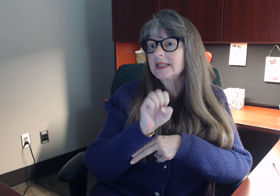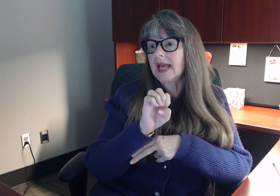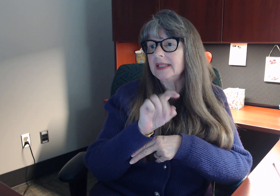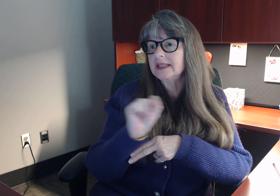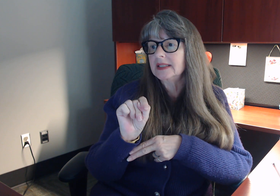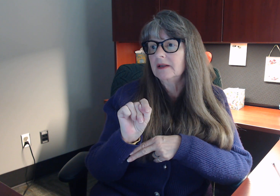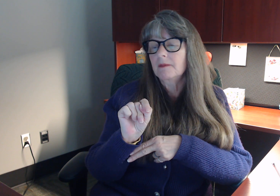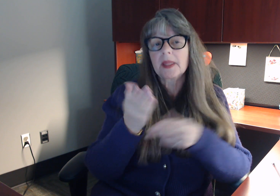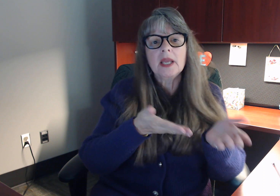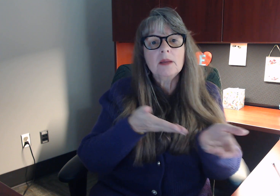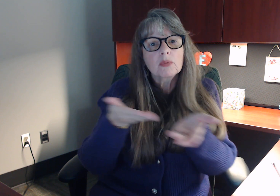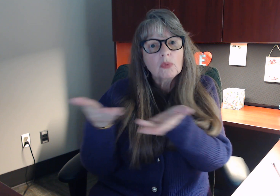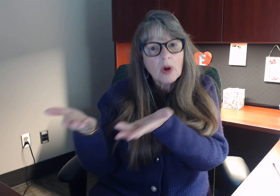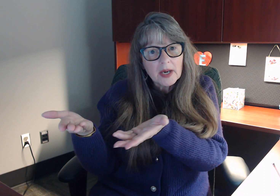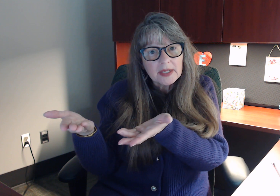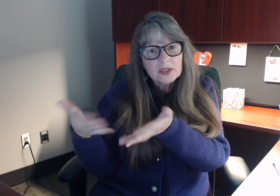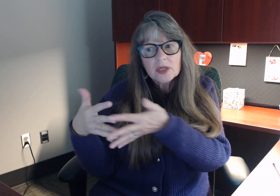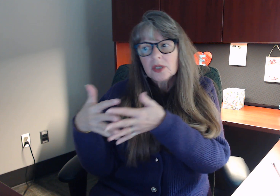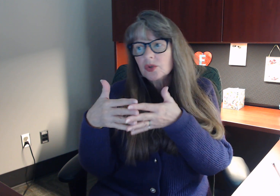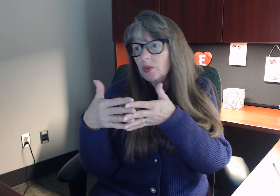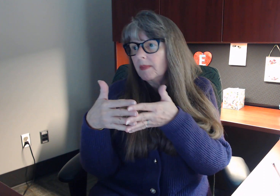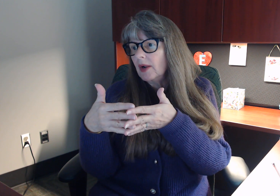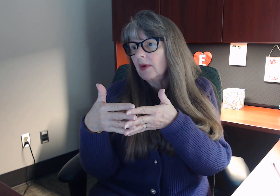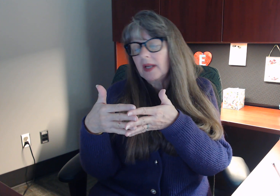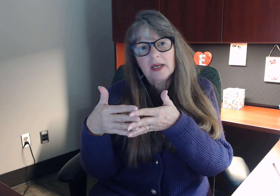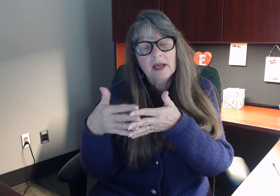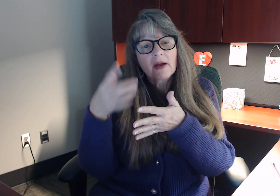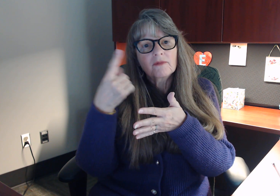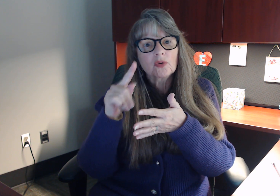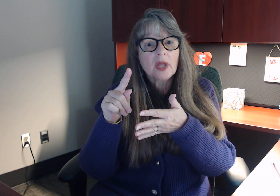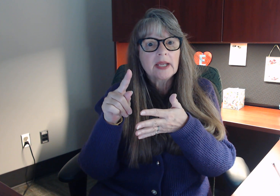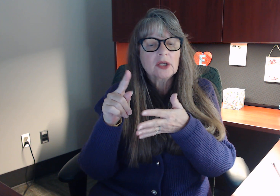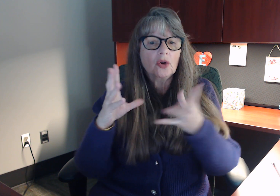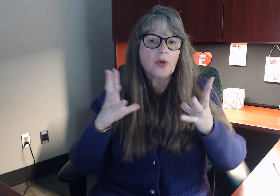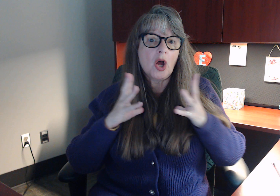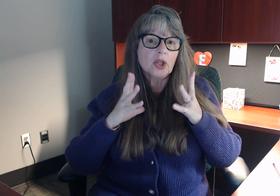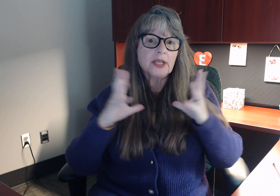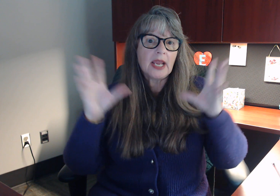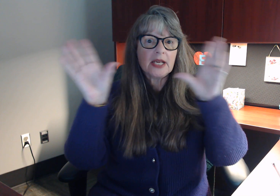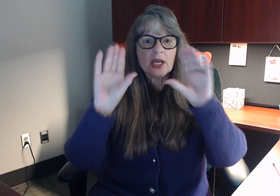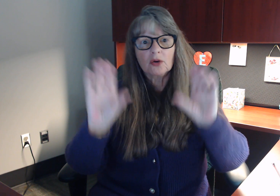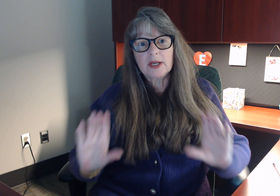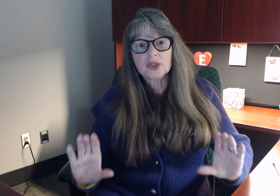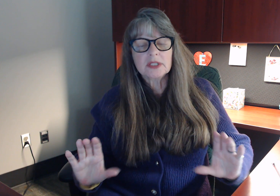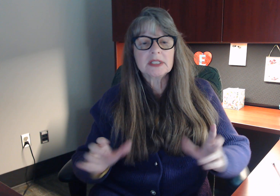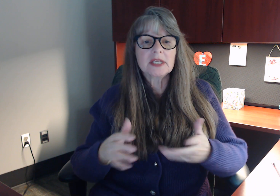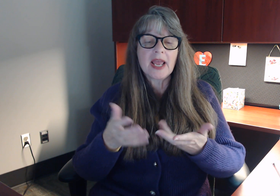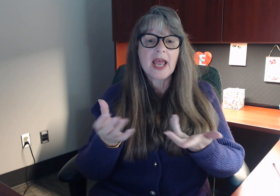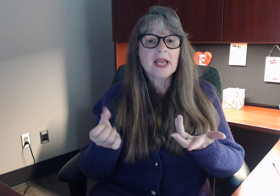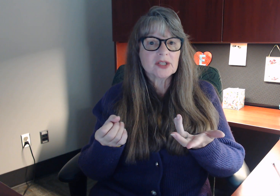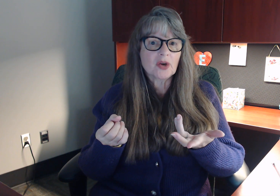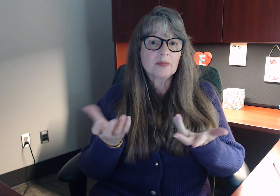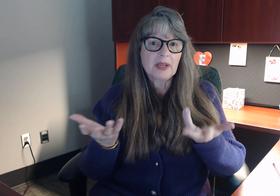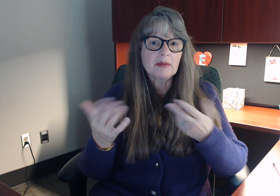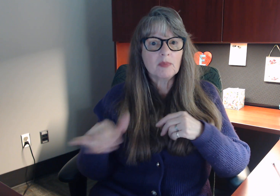Poinsett, he brought it to America for the holiday decorations, and so it became a